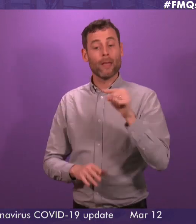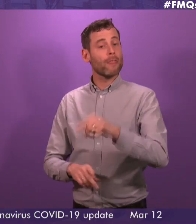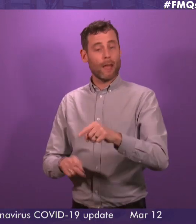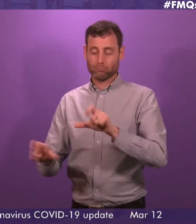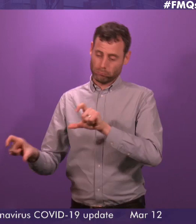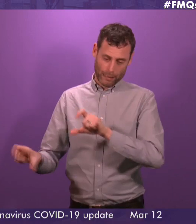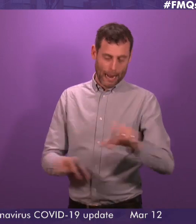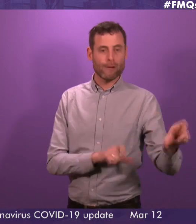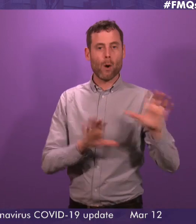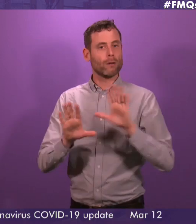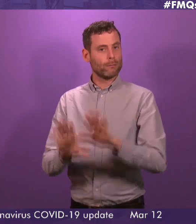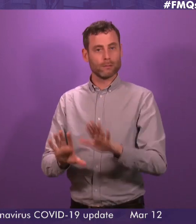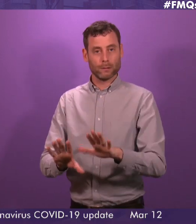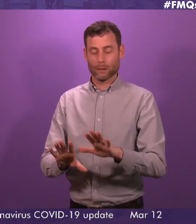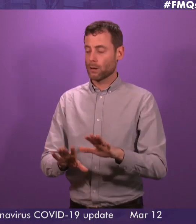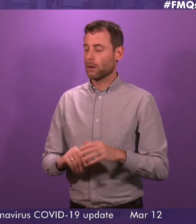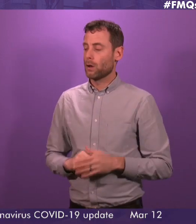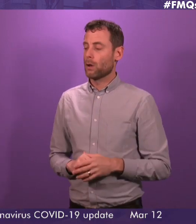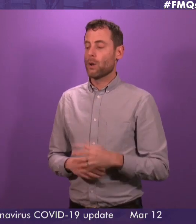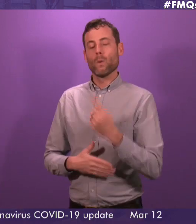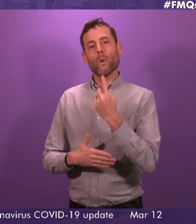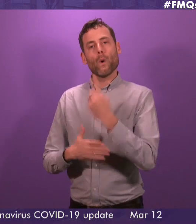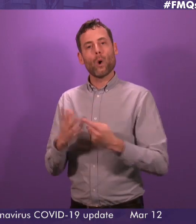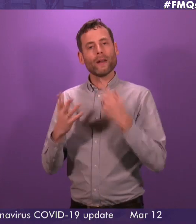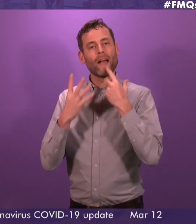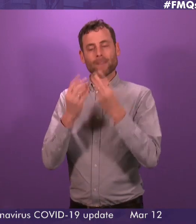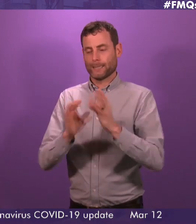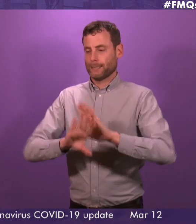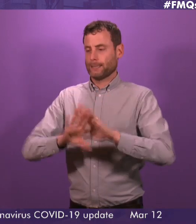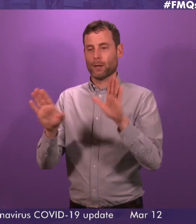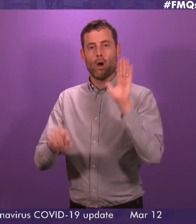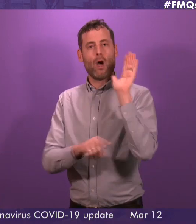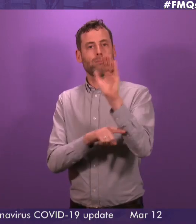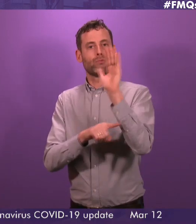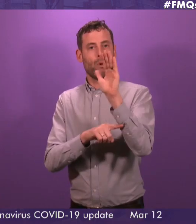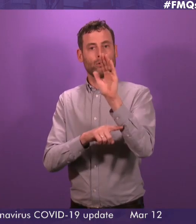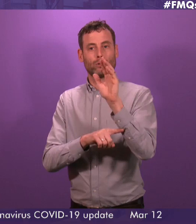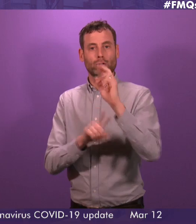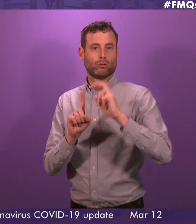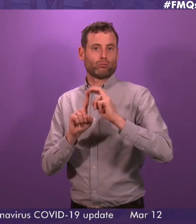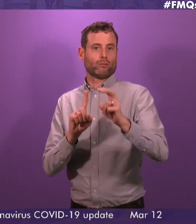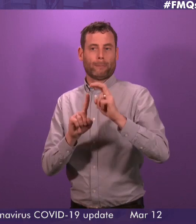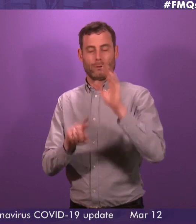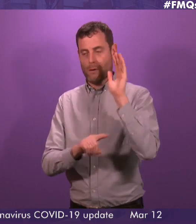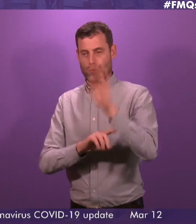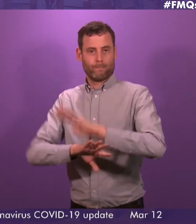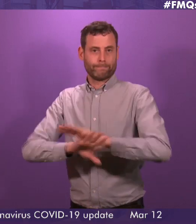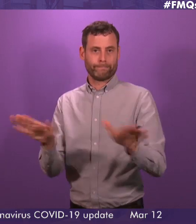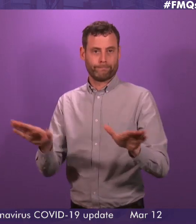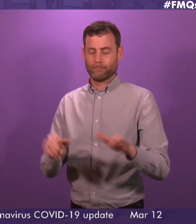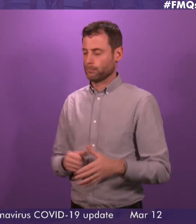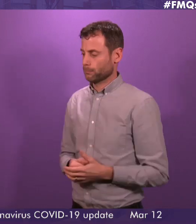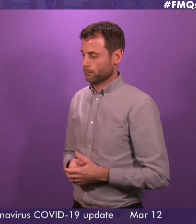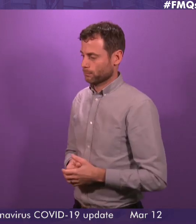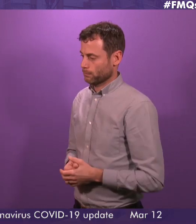continue, and the only school trips that we are giving strong advice should be stopped are those trips overseas.